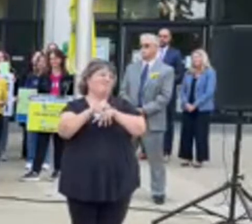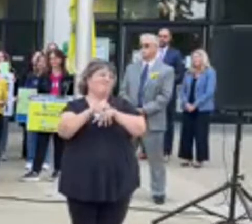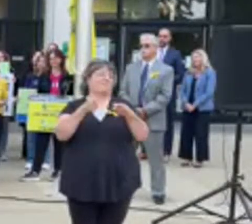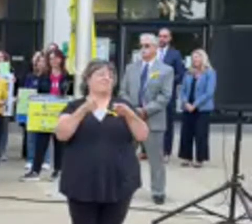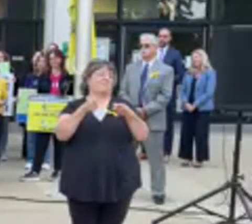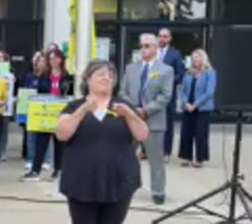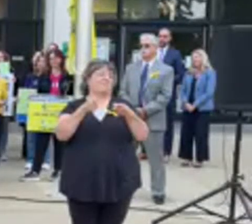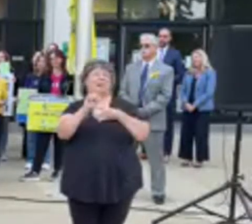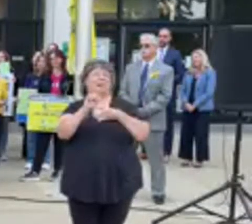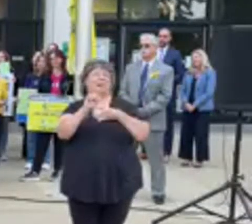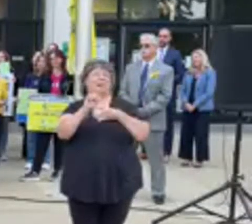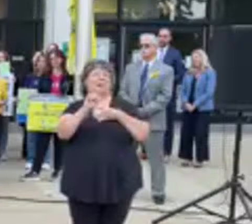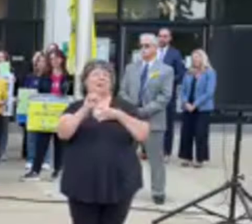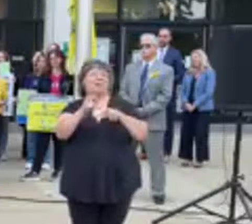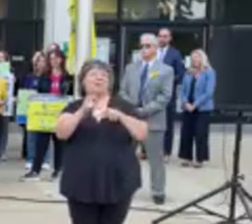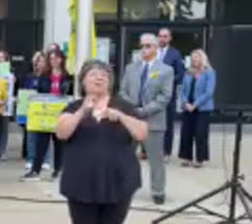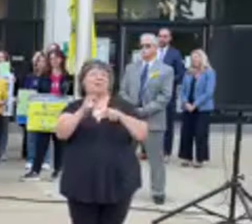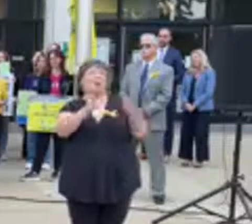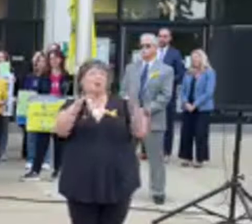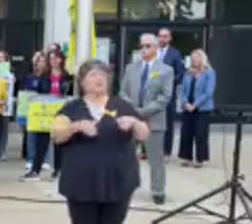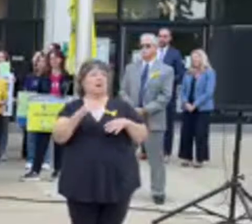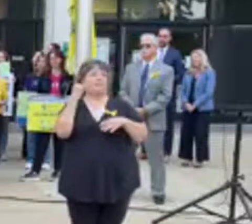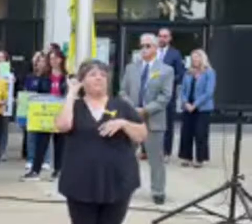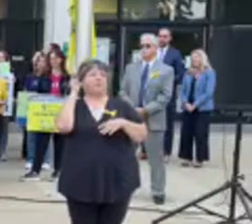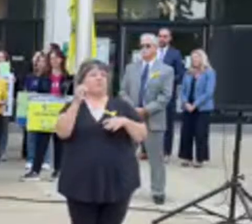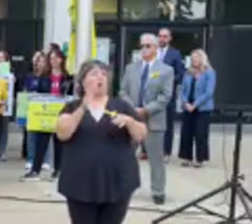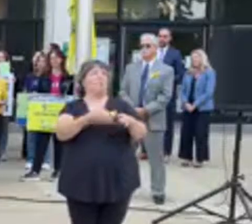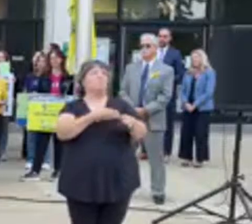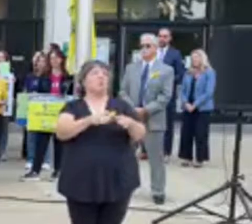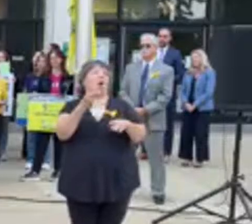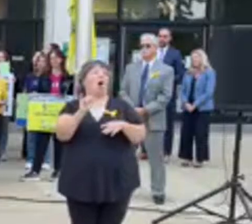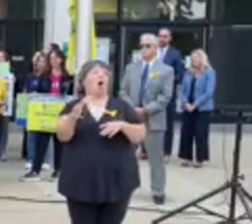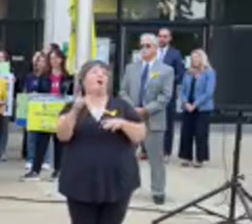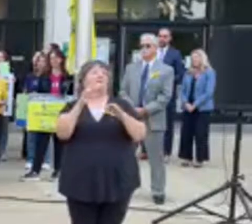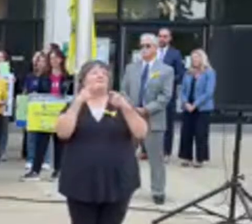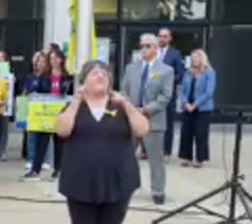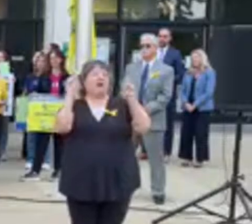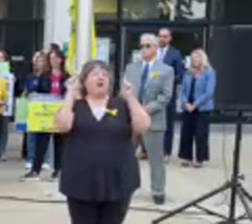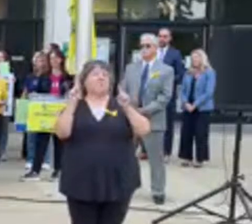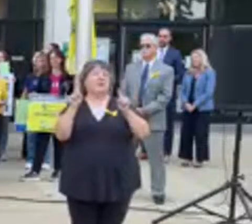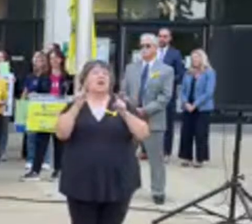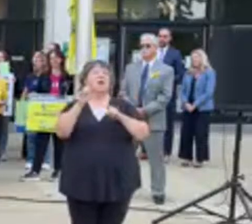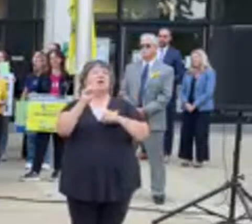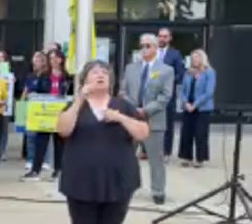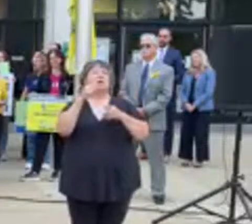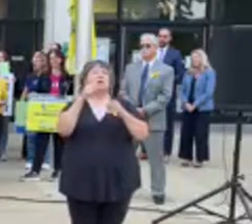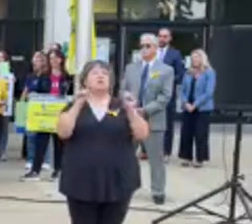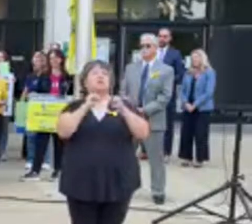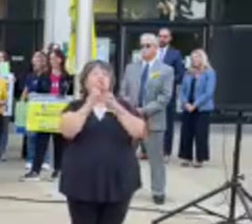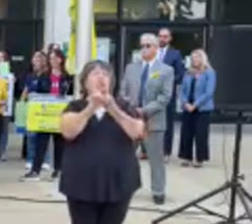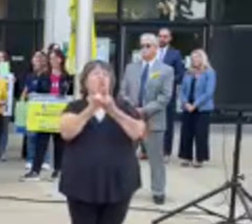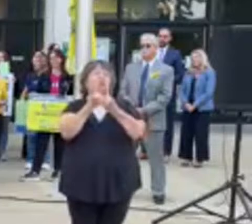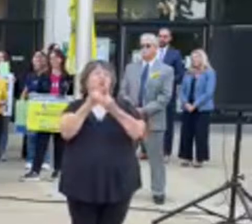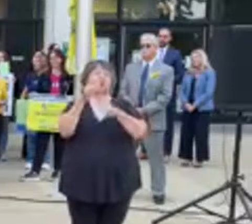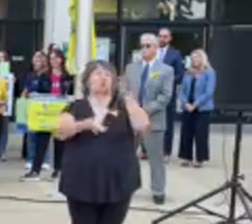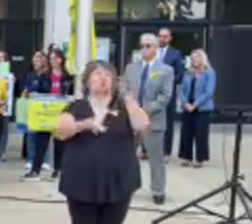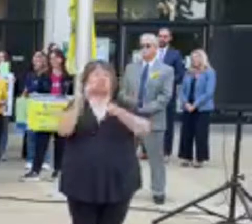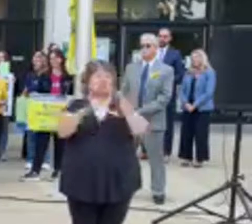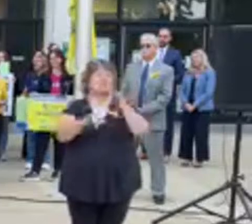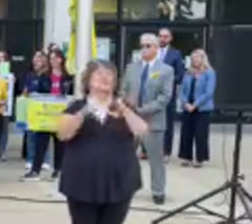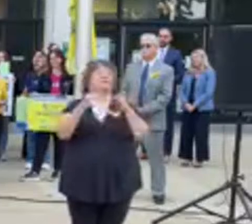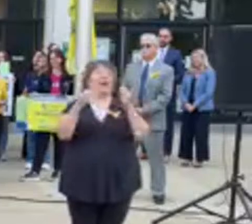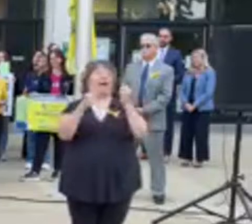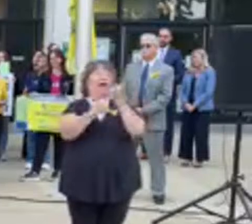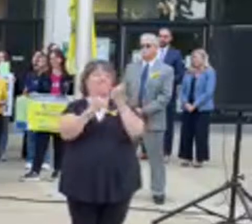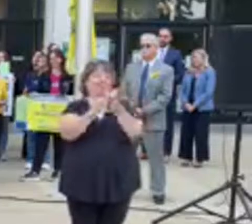Bob James, a seasoned musician, Buffalo Music Hall of Fame inductee, and social justice who mentored our students in the songwriting